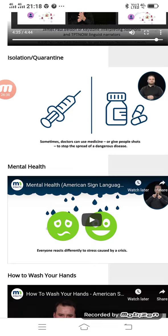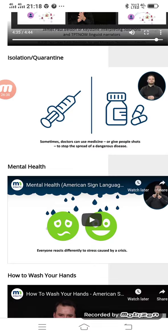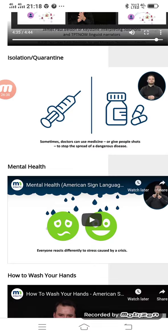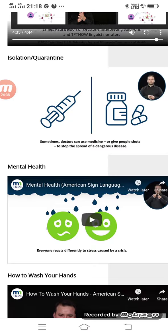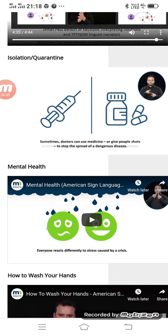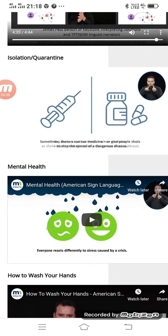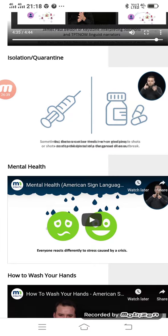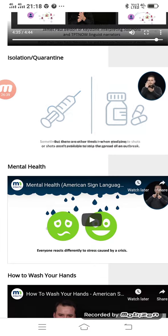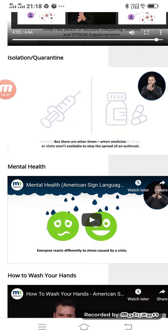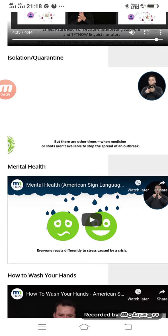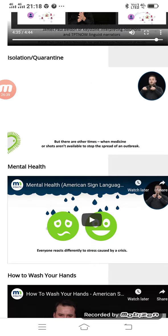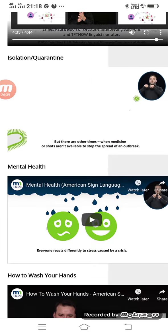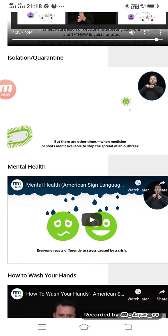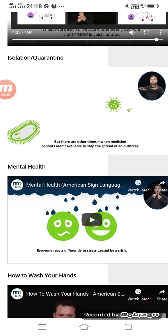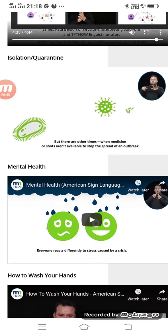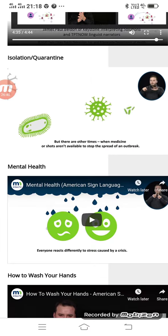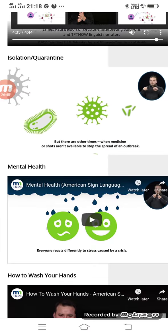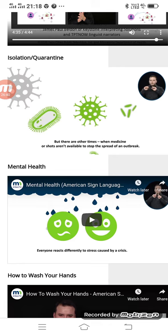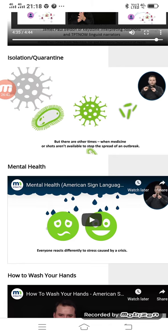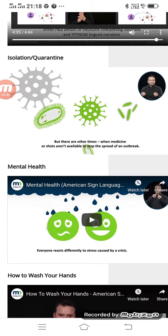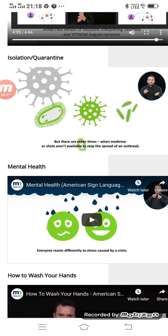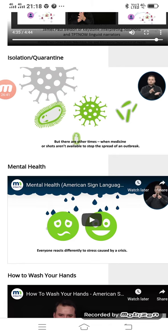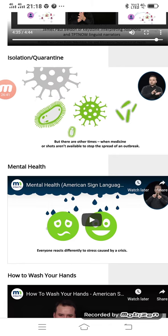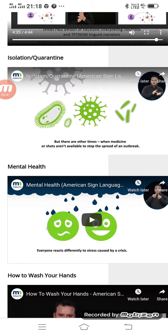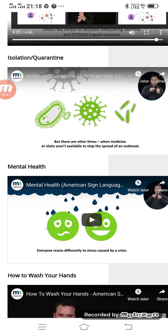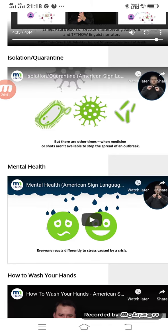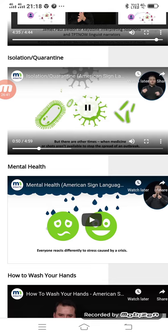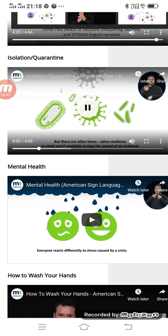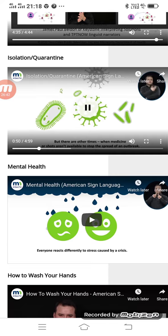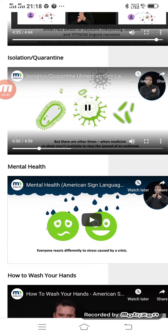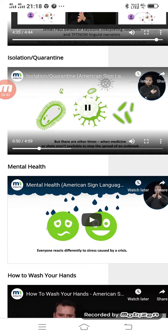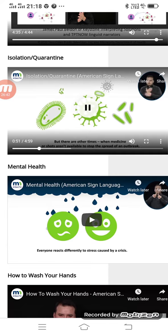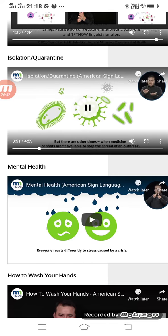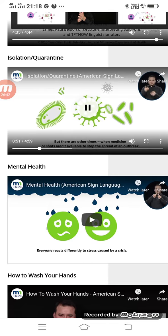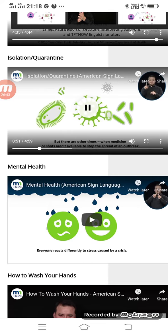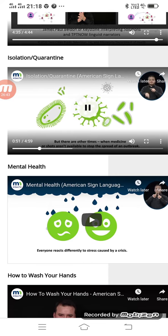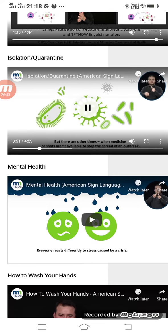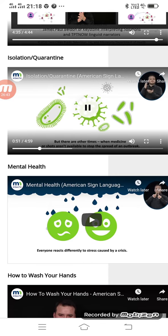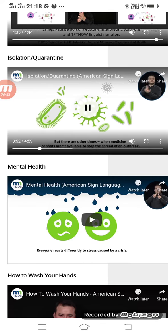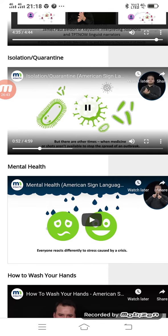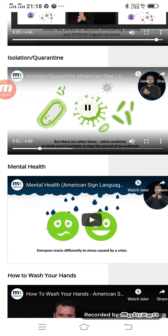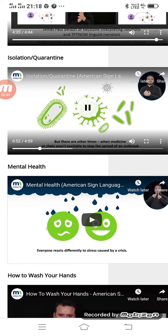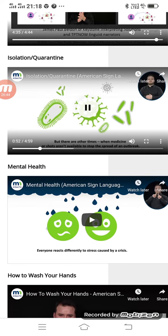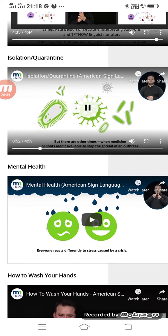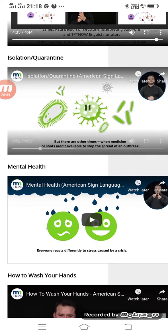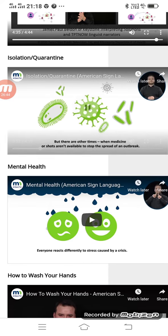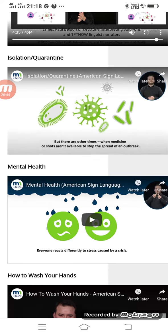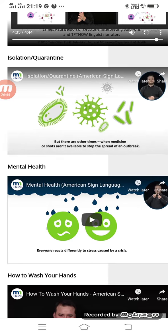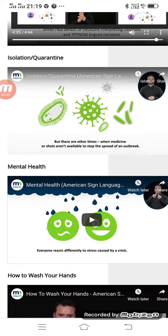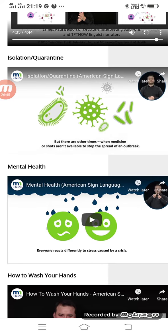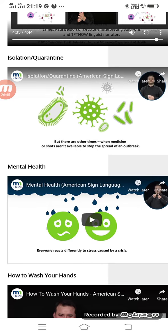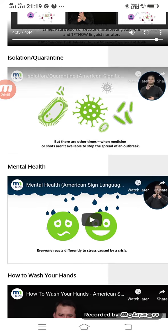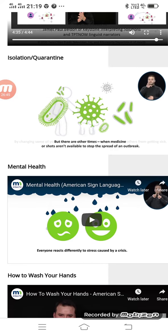disease. But there are other times when medicine or shots aren't available to stop the spread of an outbreak.